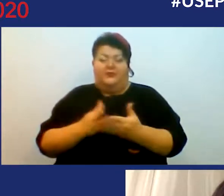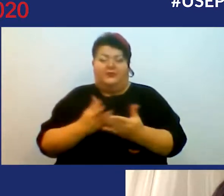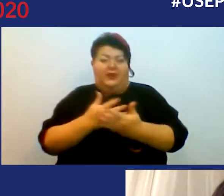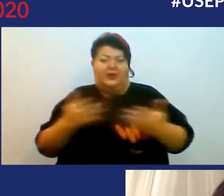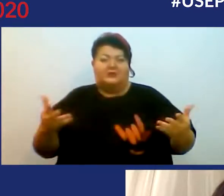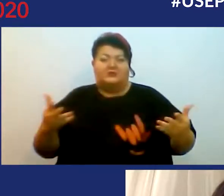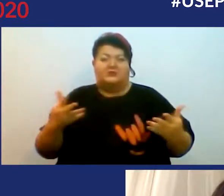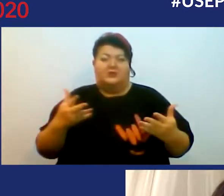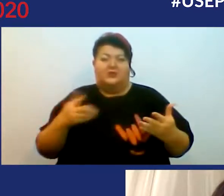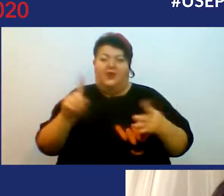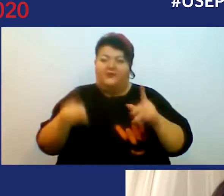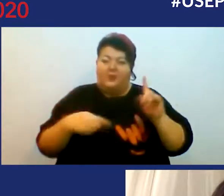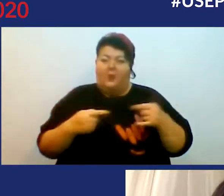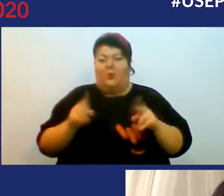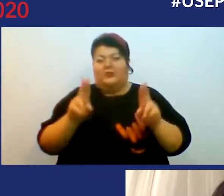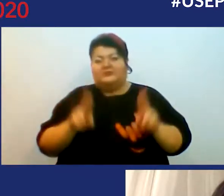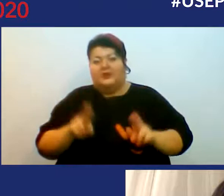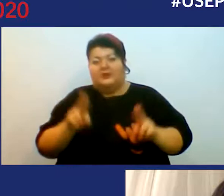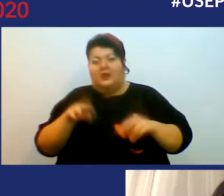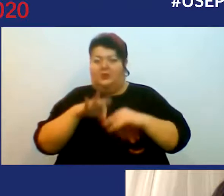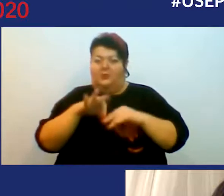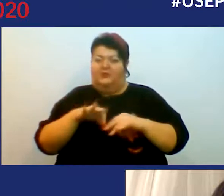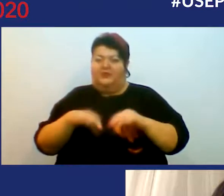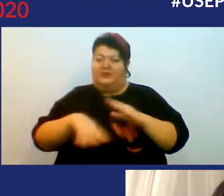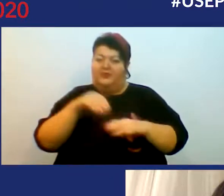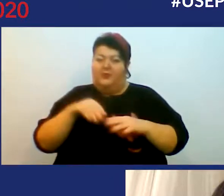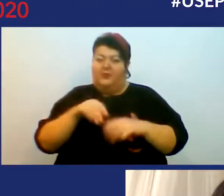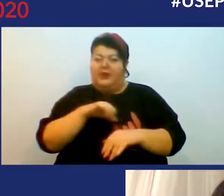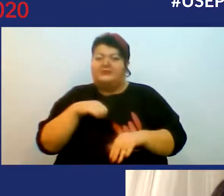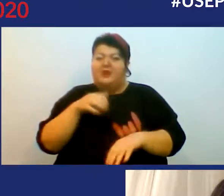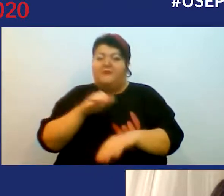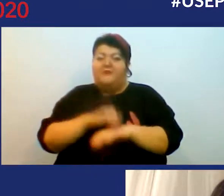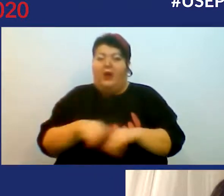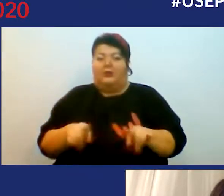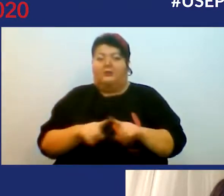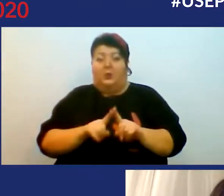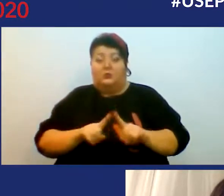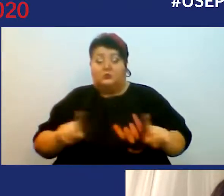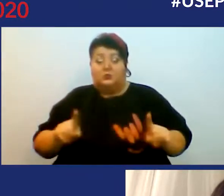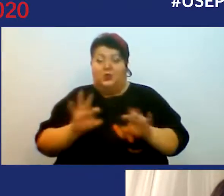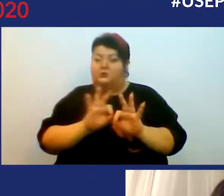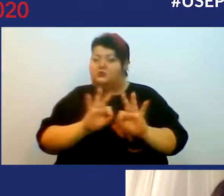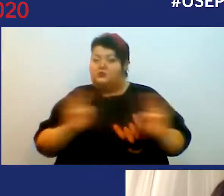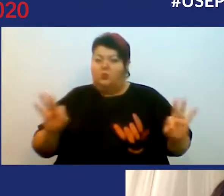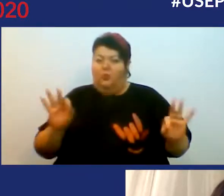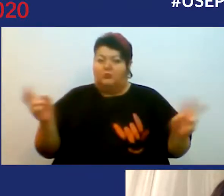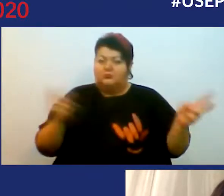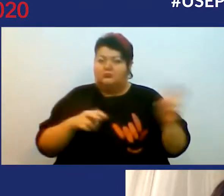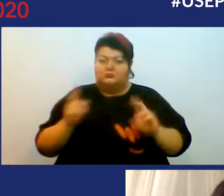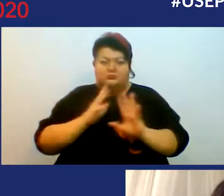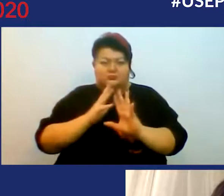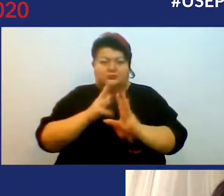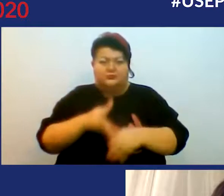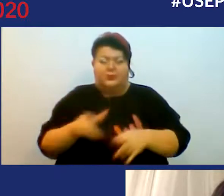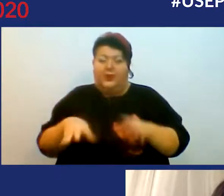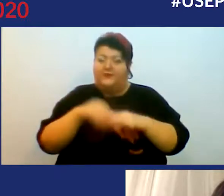And voter turnout has been something else that a lot of organizations and both the campaigns have